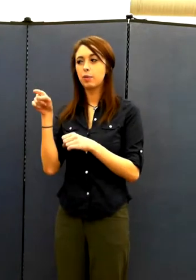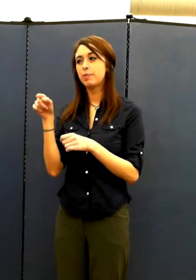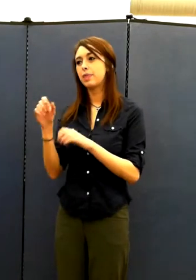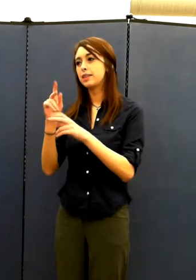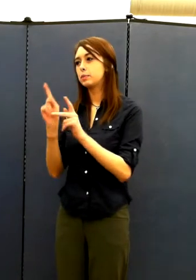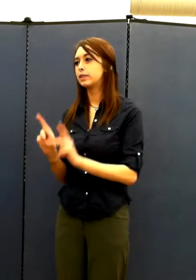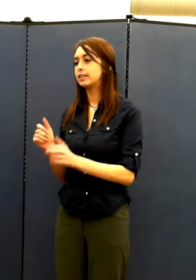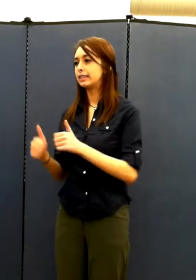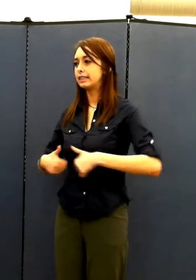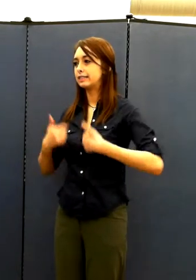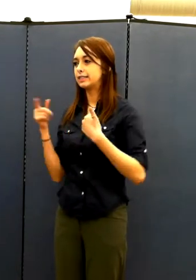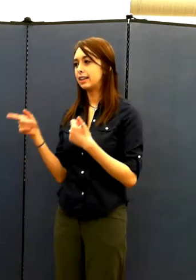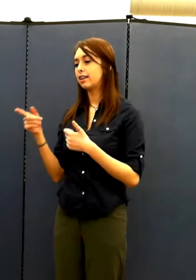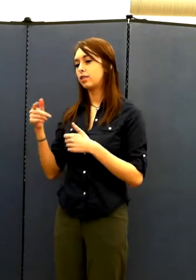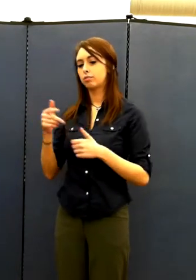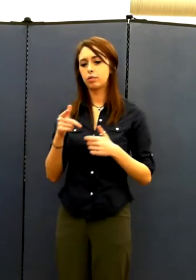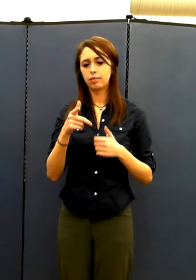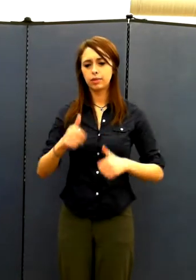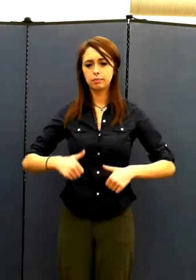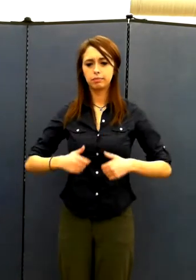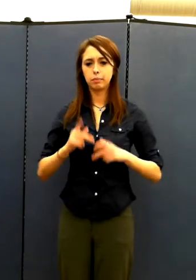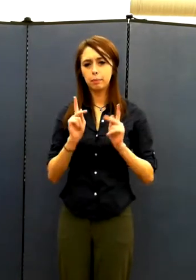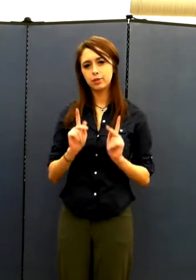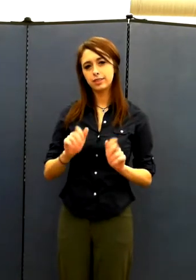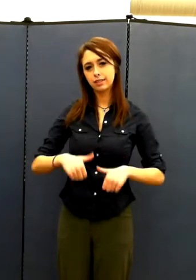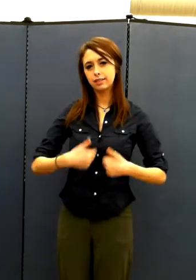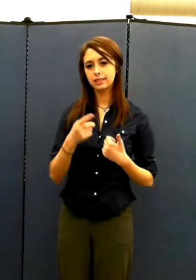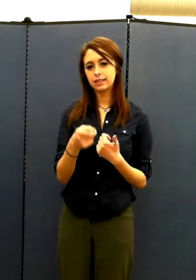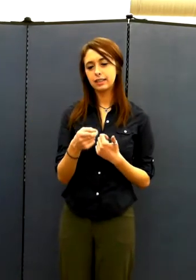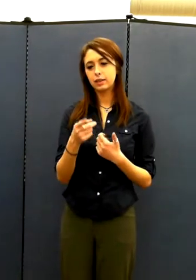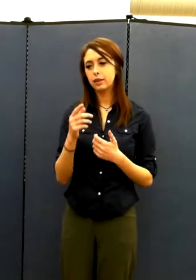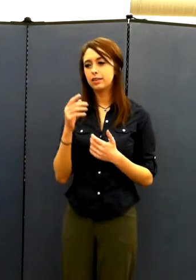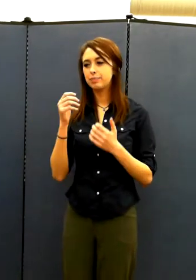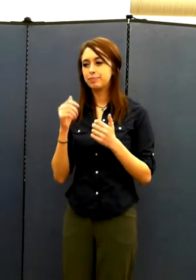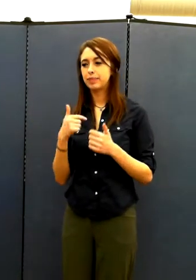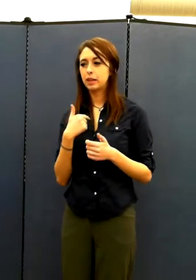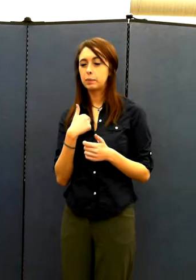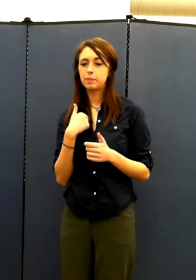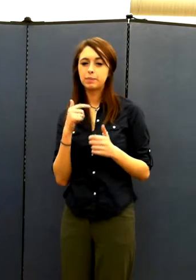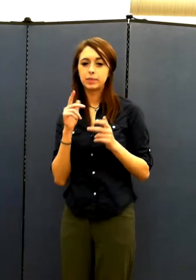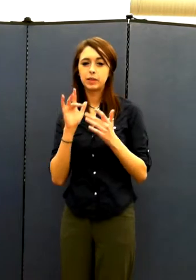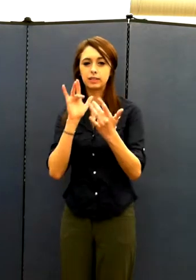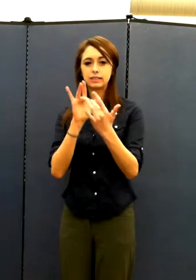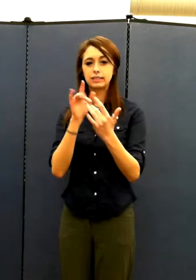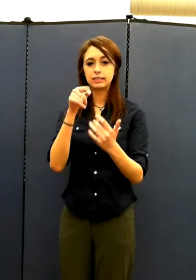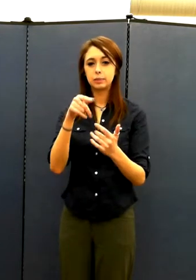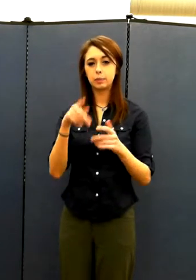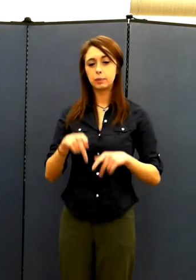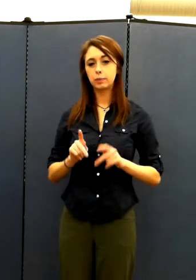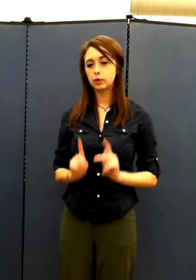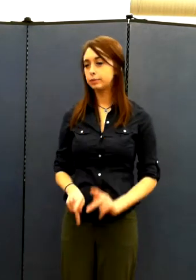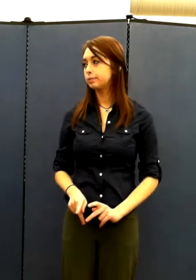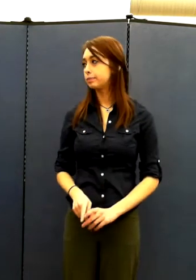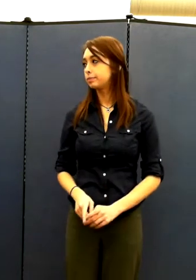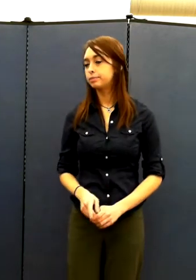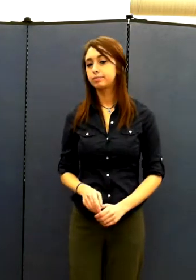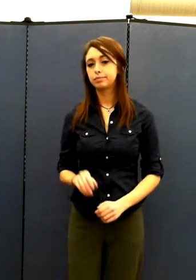what, let me contact this person and see if they'd be interested in taking this job. Some girls have contacted me, hey, Audi, there's some